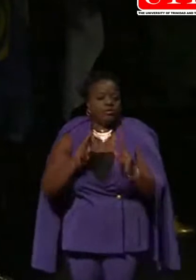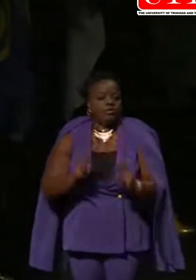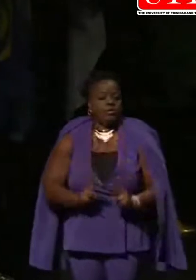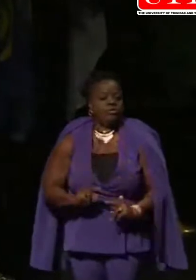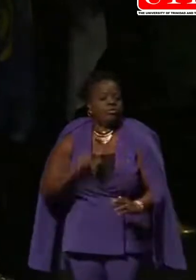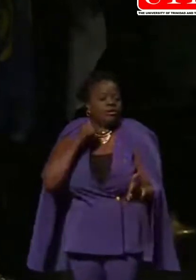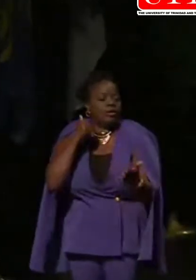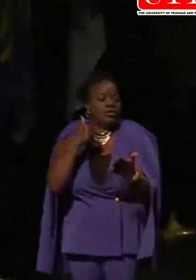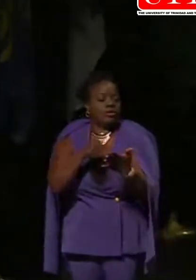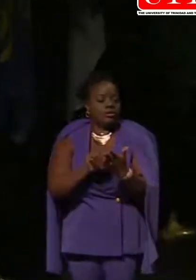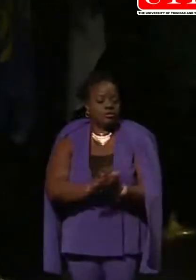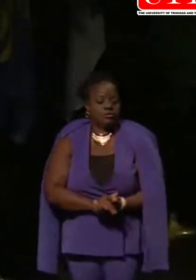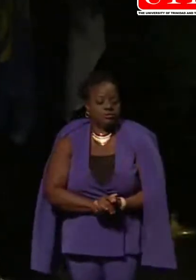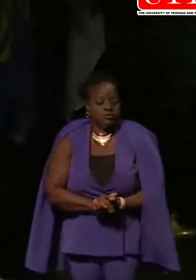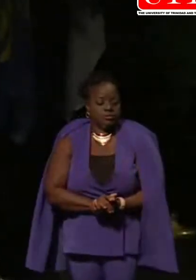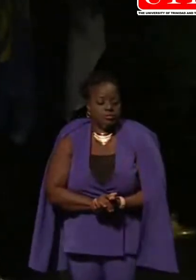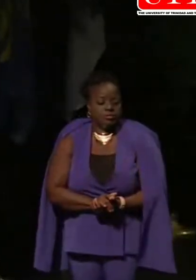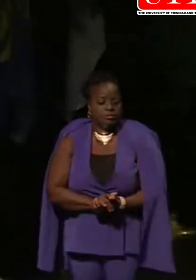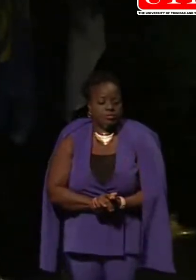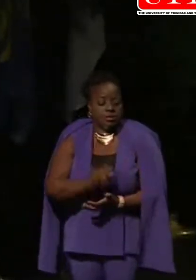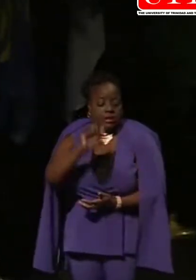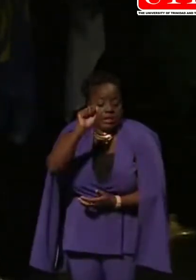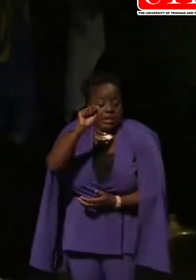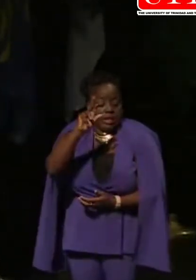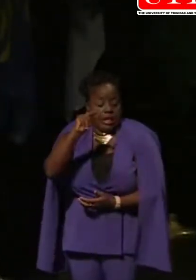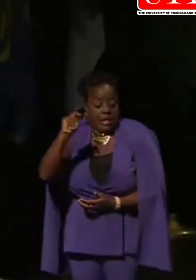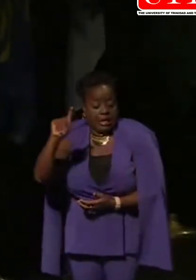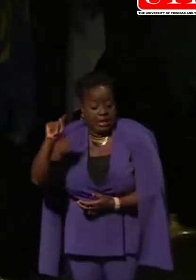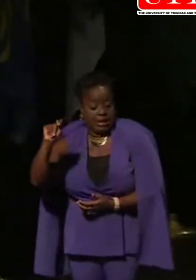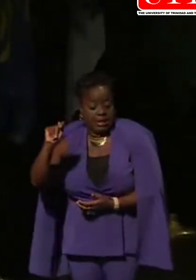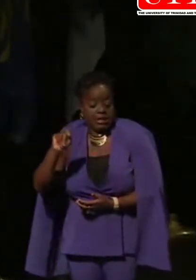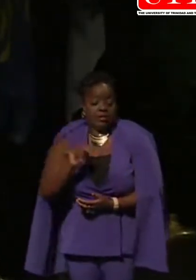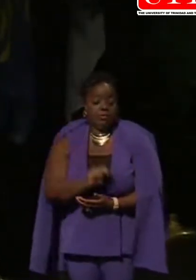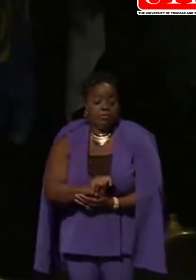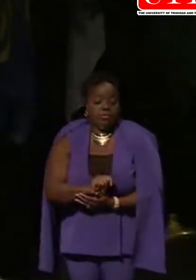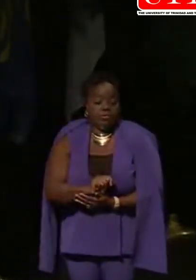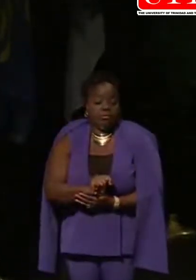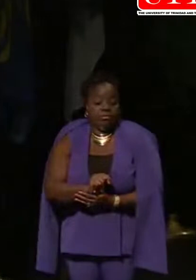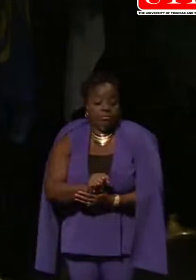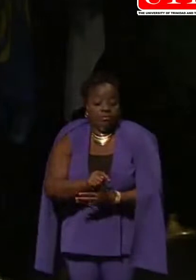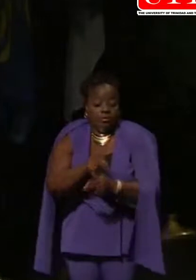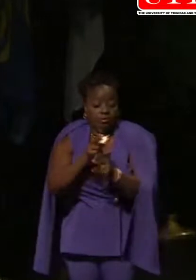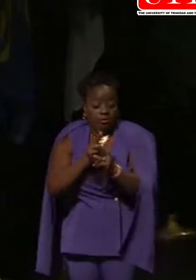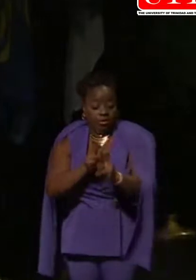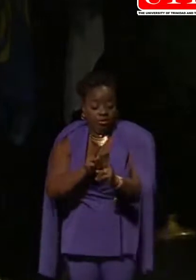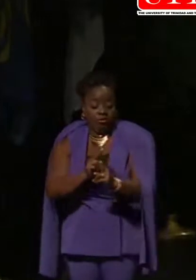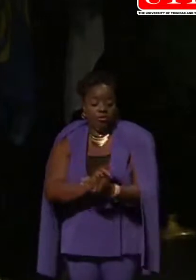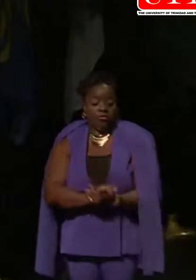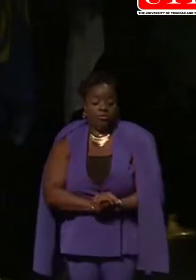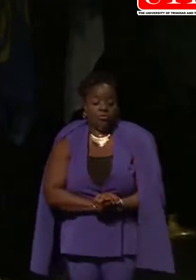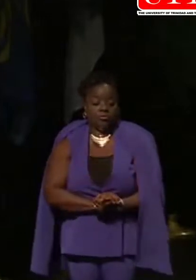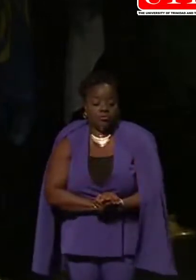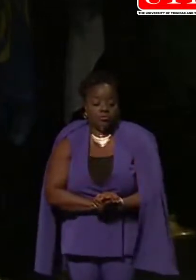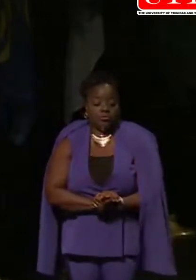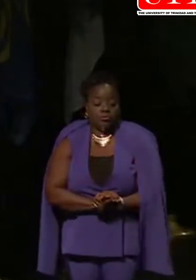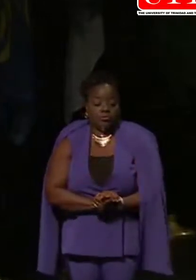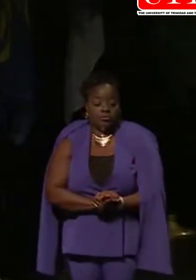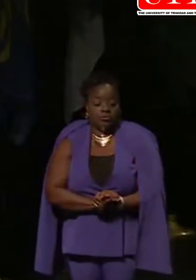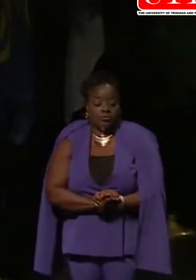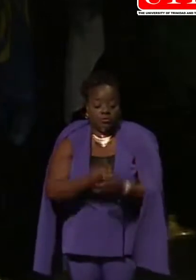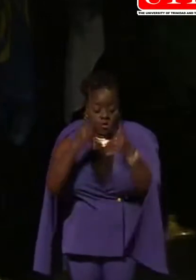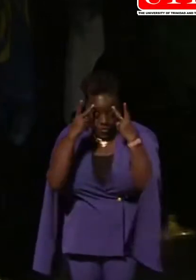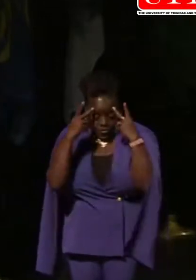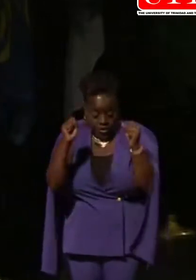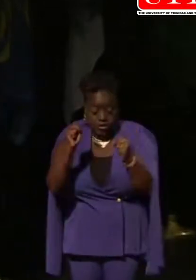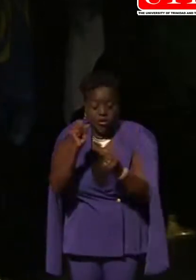Letters. Mrs. Annette Nicholson Alfred, Honorary Distinguished Fellow. Professor Prakash Prasad,